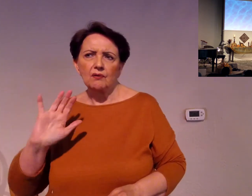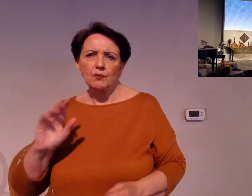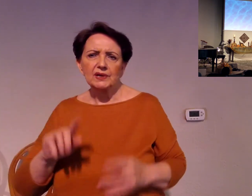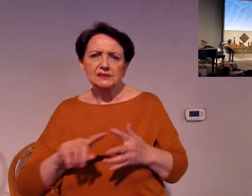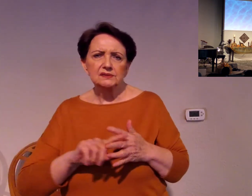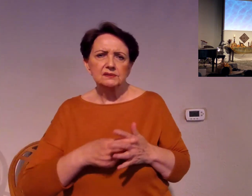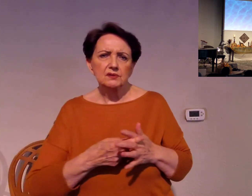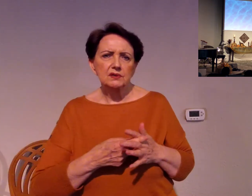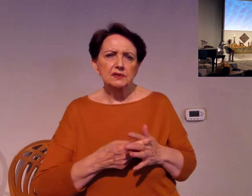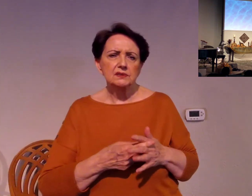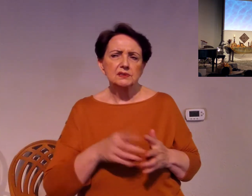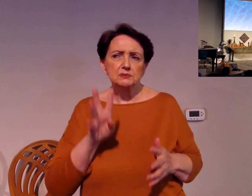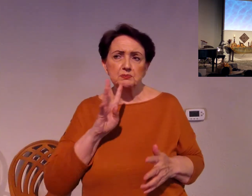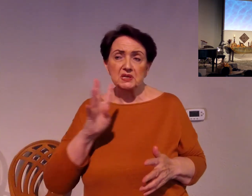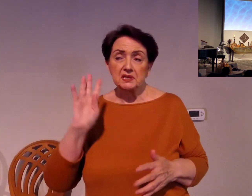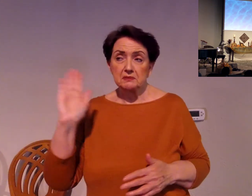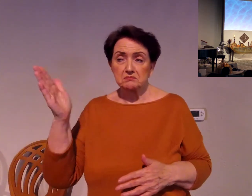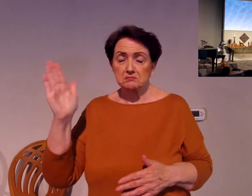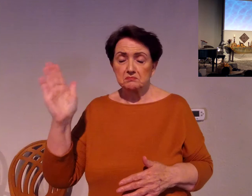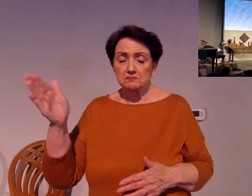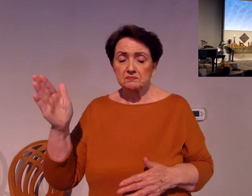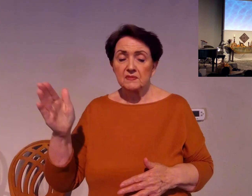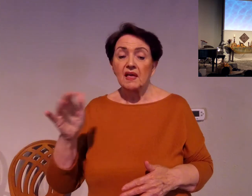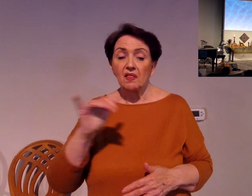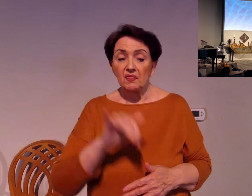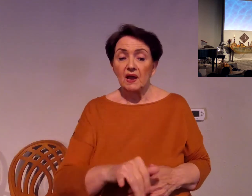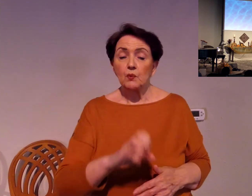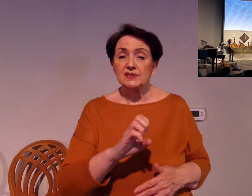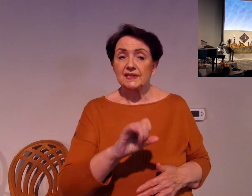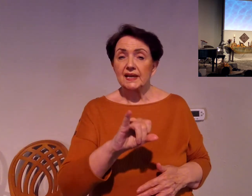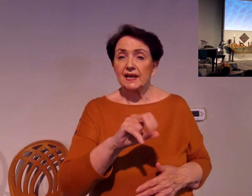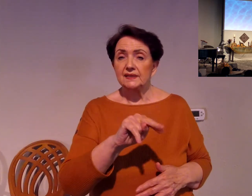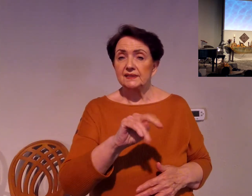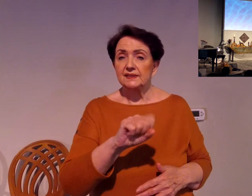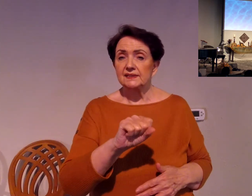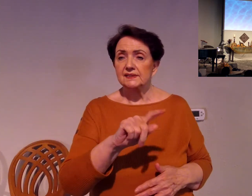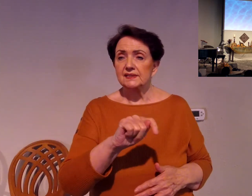started speaking, that was Einstein time.